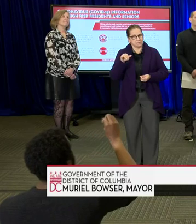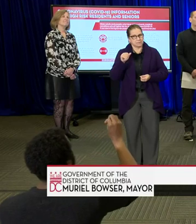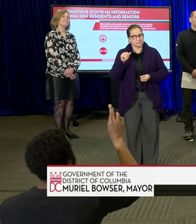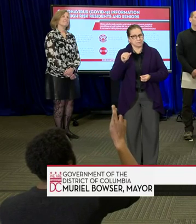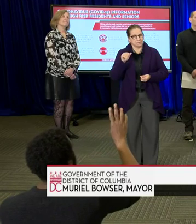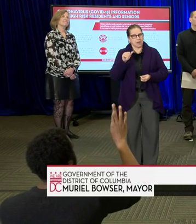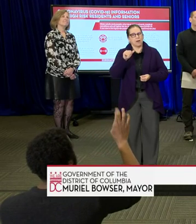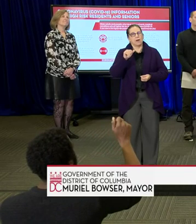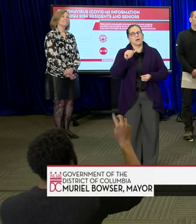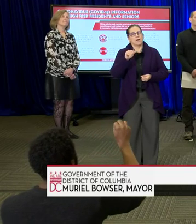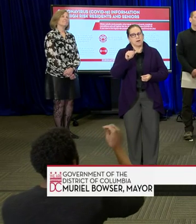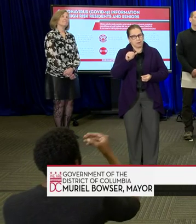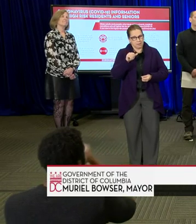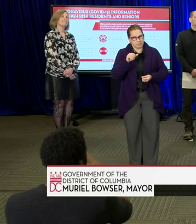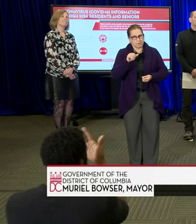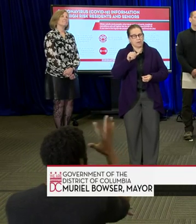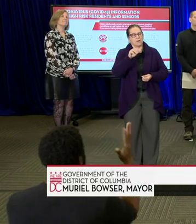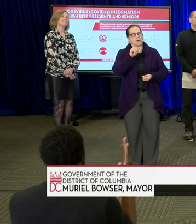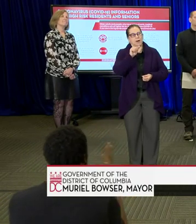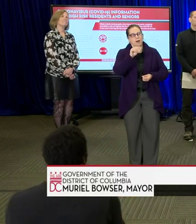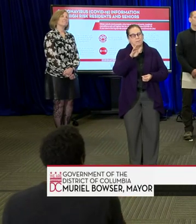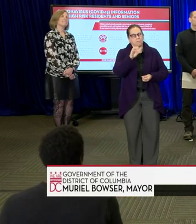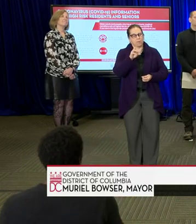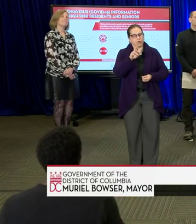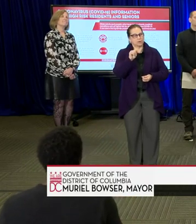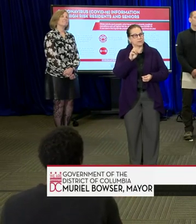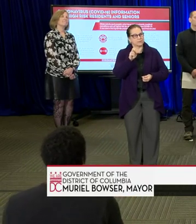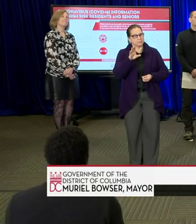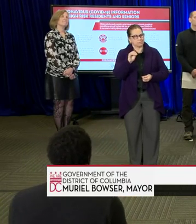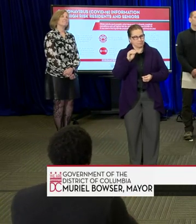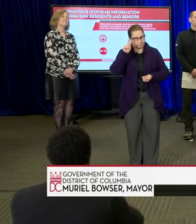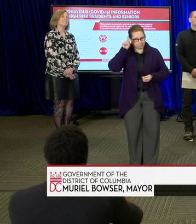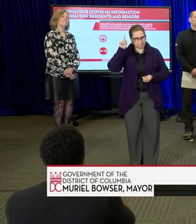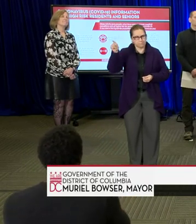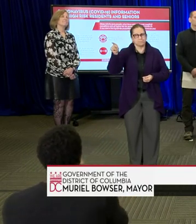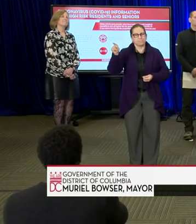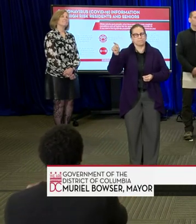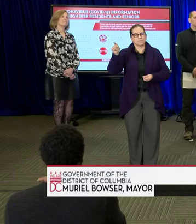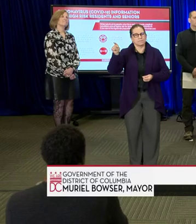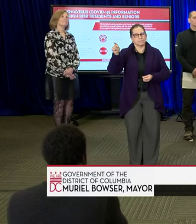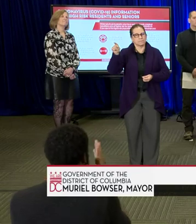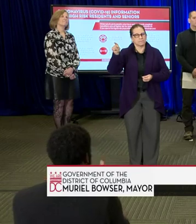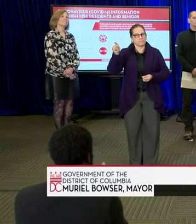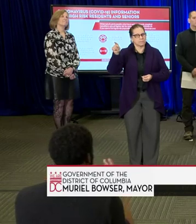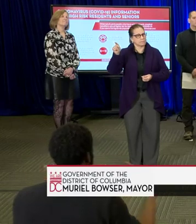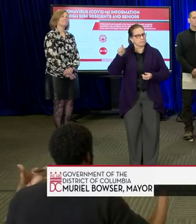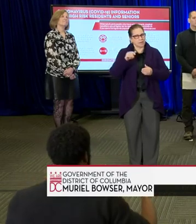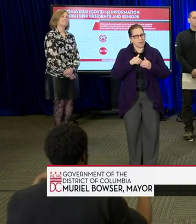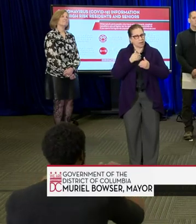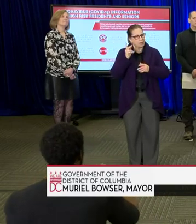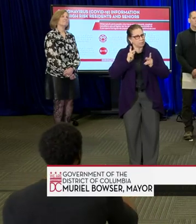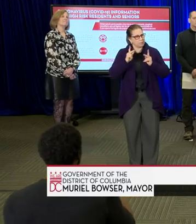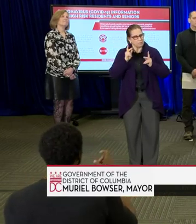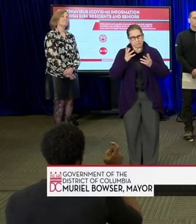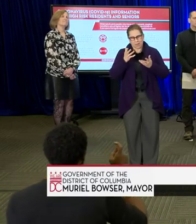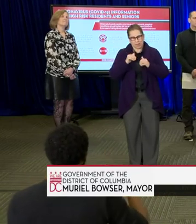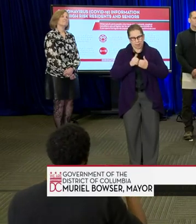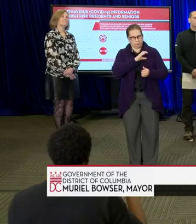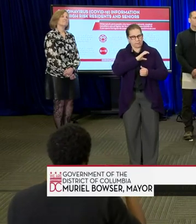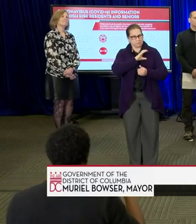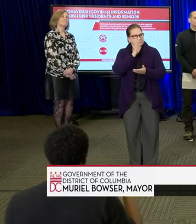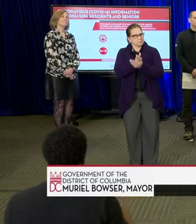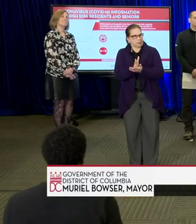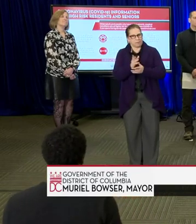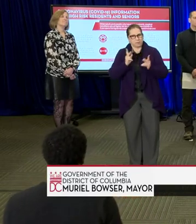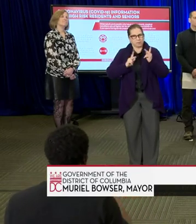any, do police have to actually disperse crowds? Can they write tickets? Can they take any sort of kind of more aggressive enforcement action